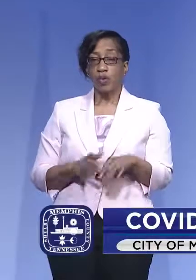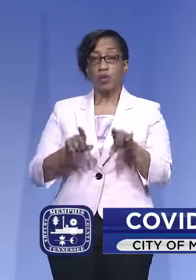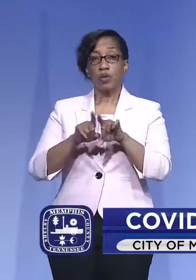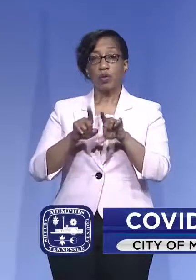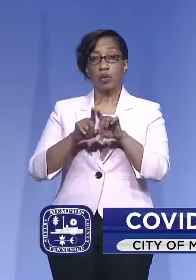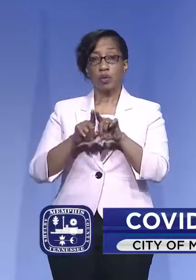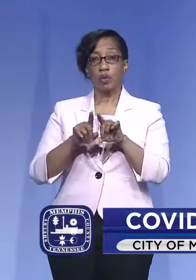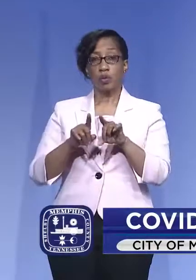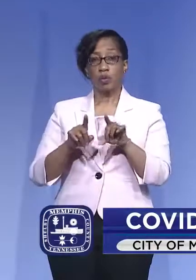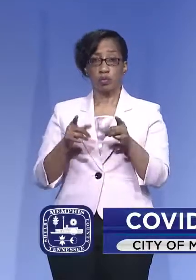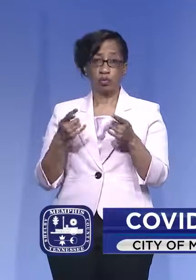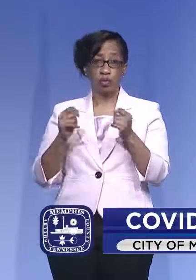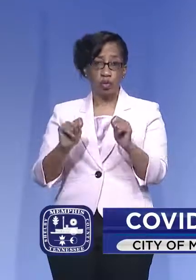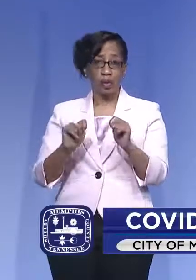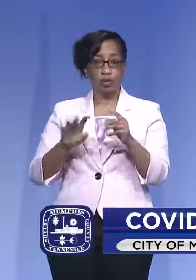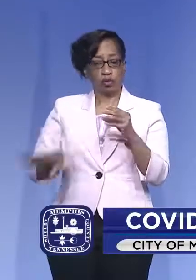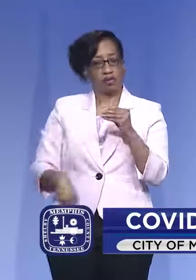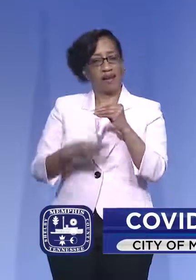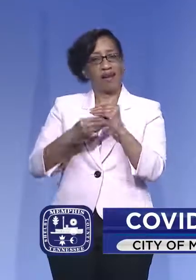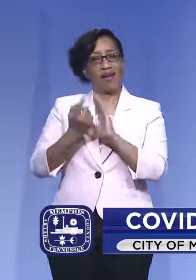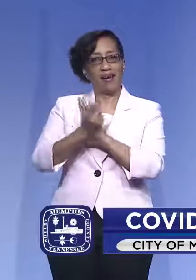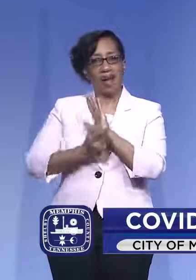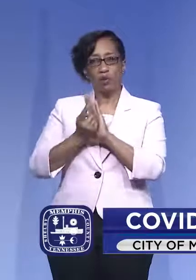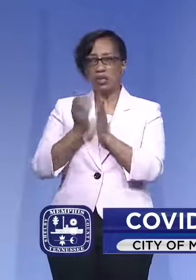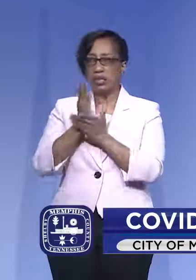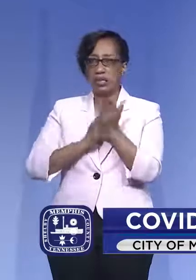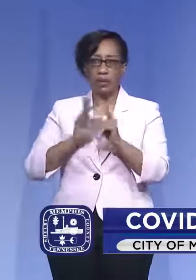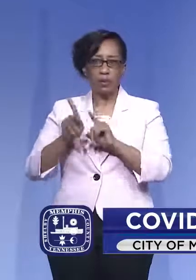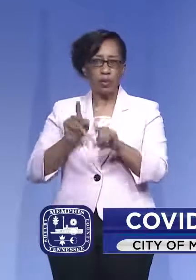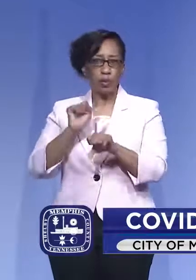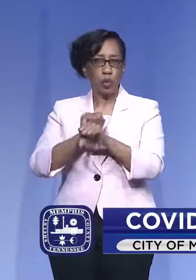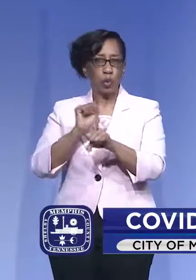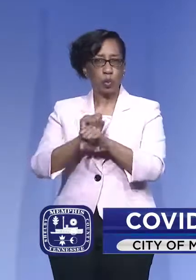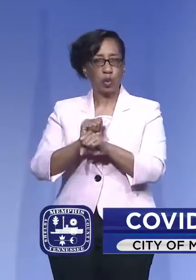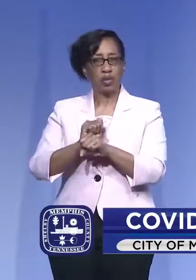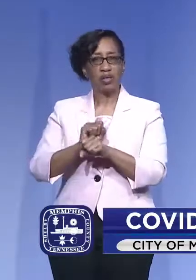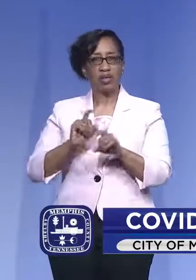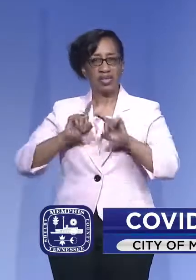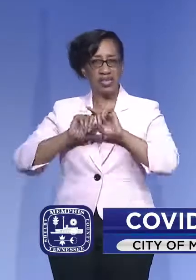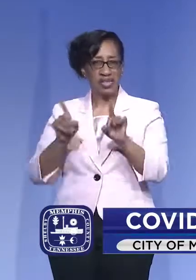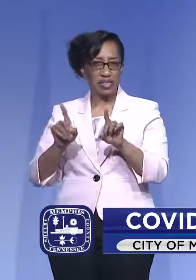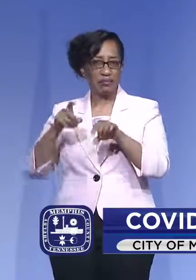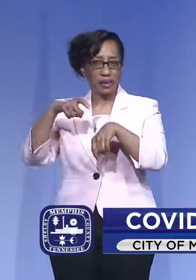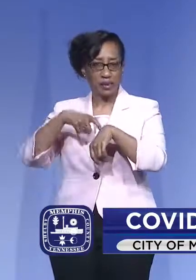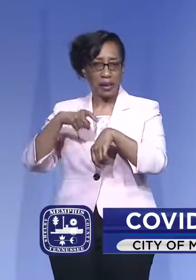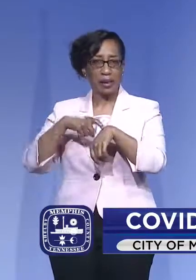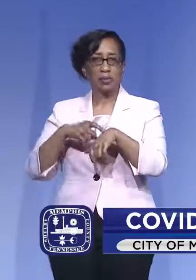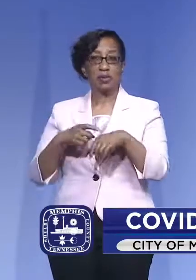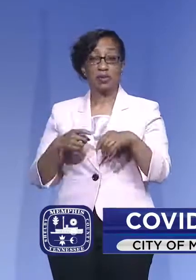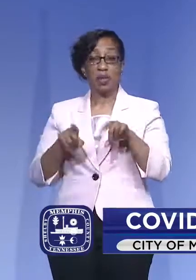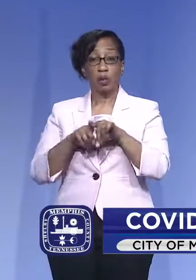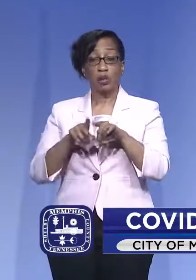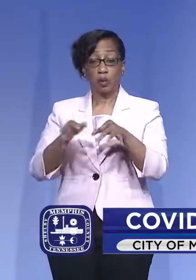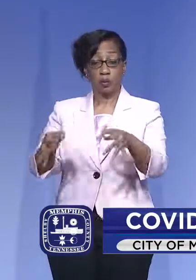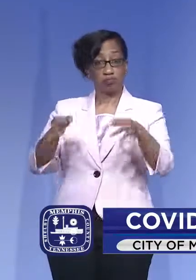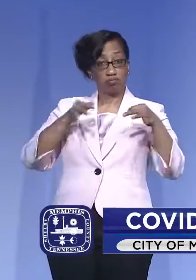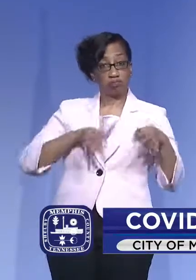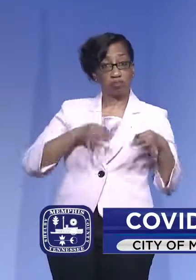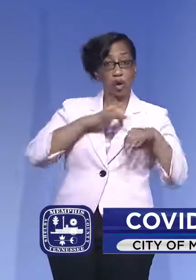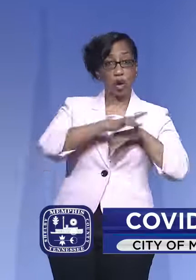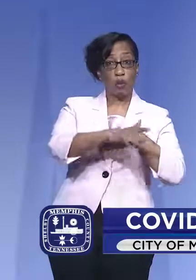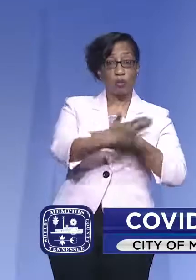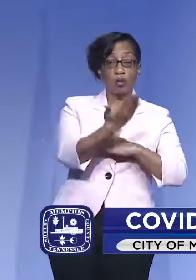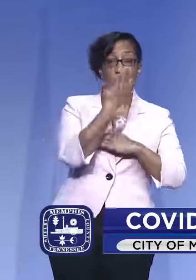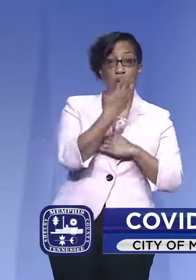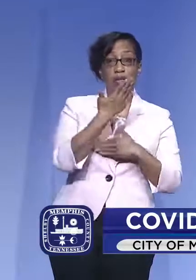looking at extending some of the hours so we can catch folks at night. We did that the other way early on. We moved to early in the morning for folks